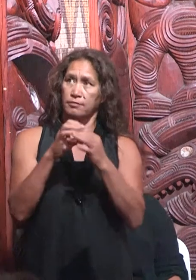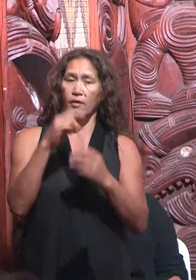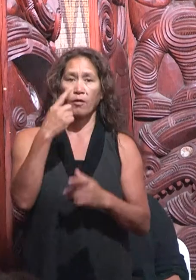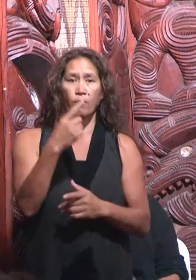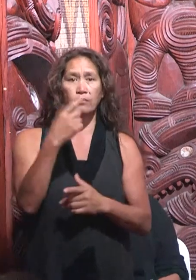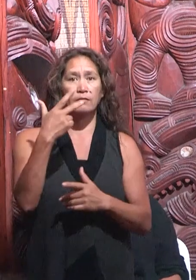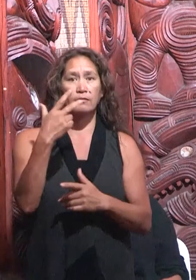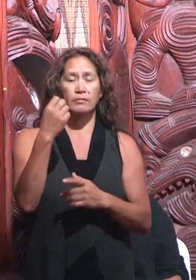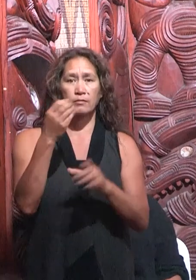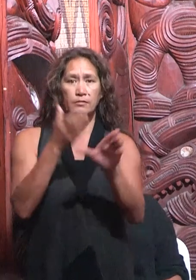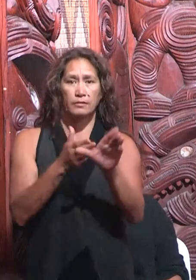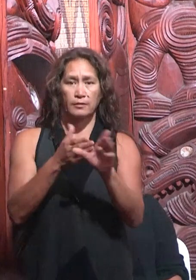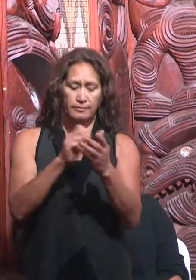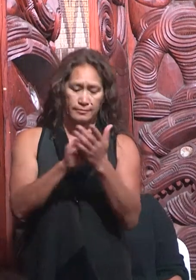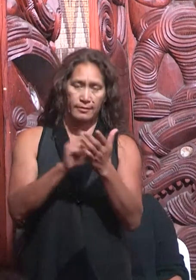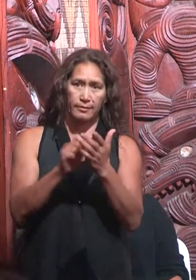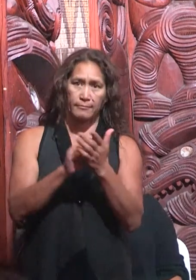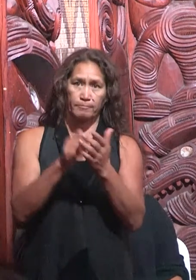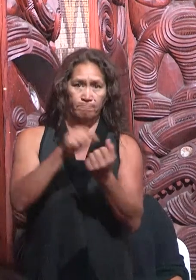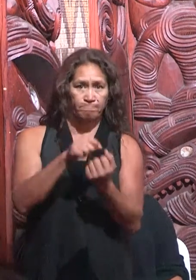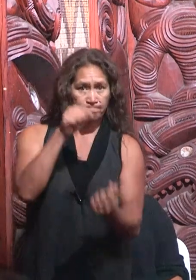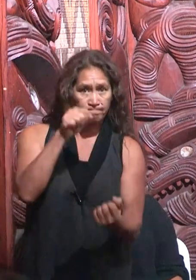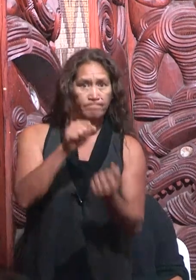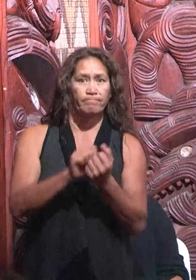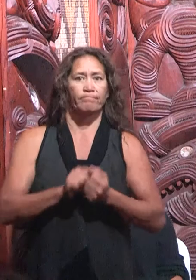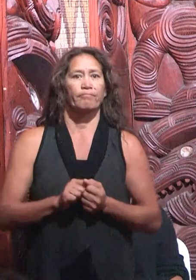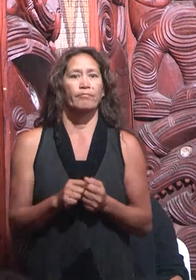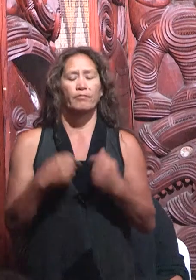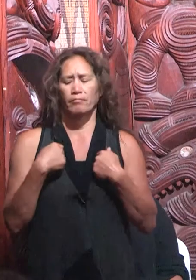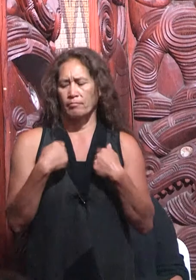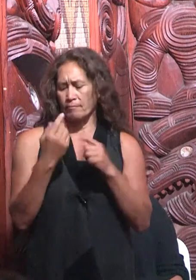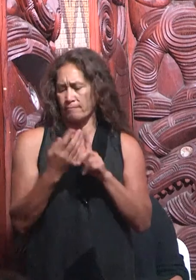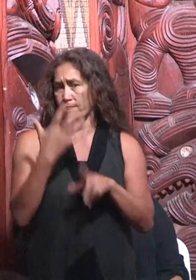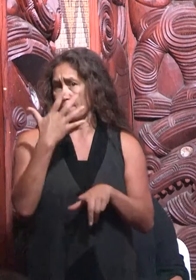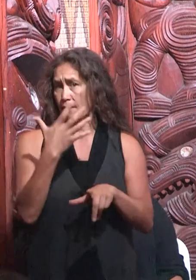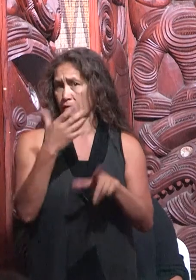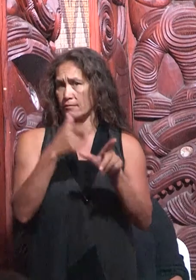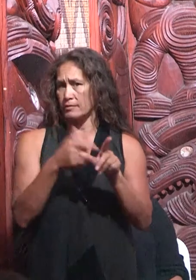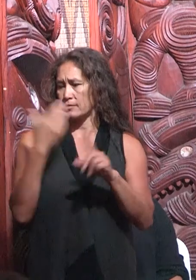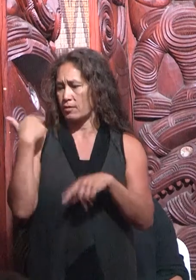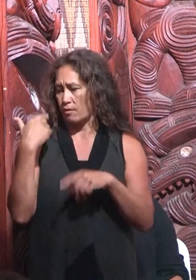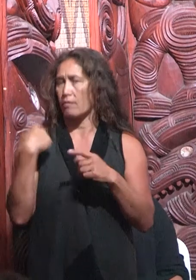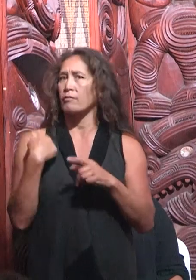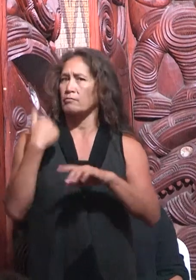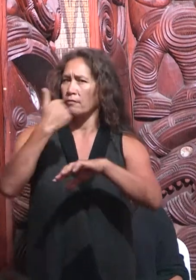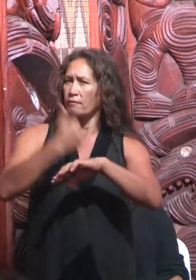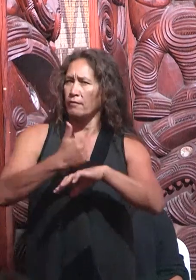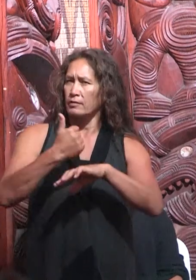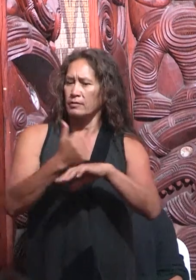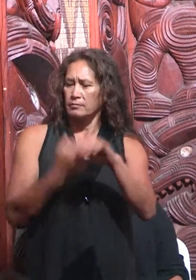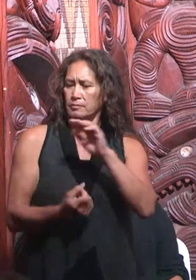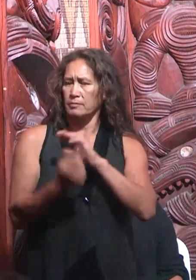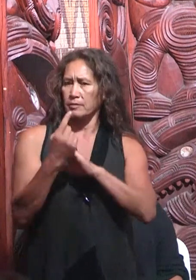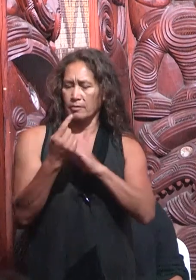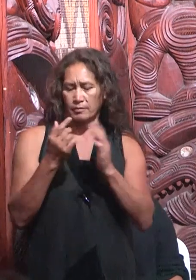signing of the treaty, and this being the 175th anniversary the formation, the foundation of what was to become